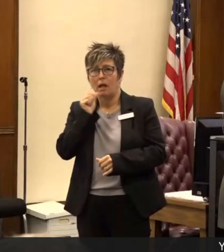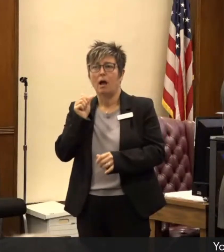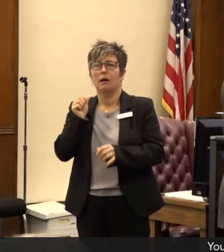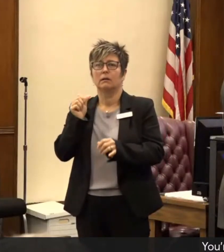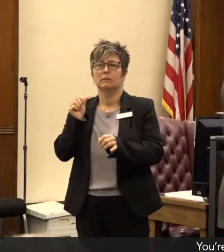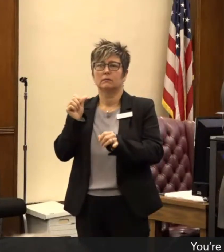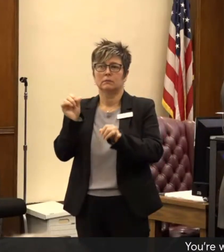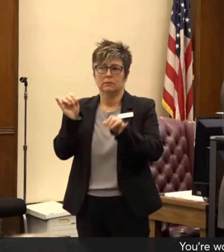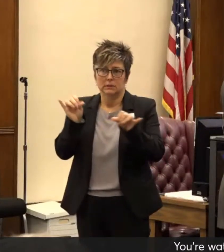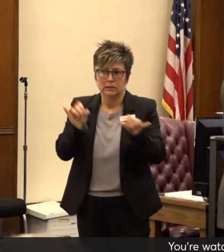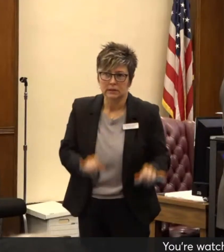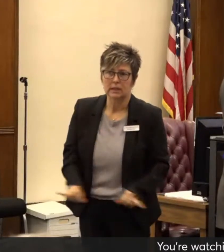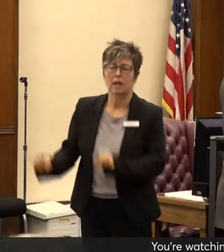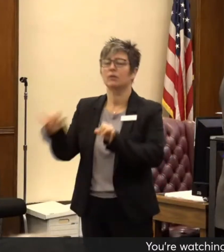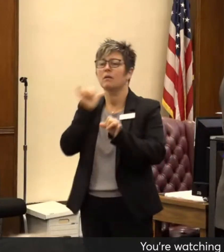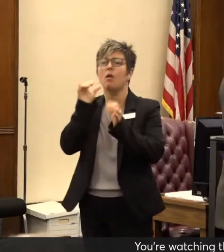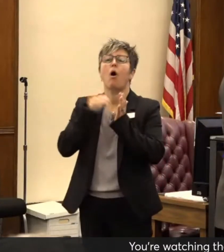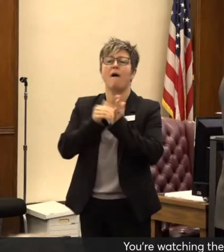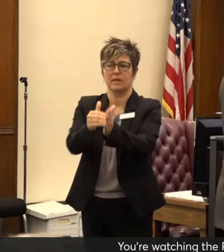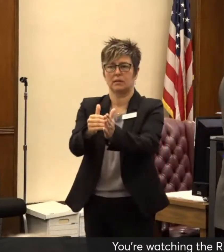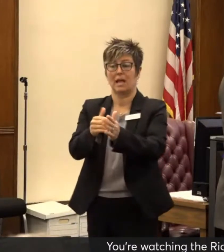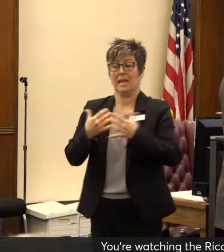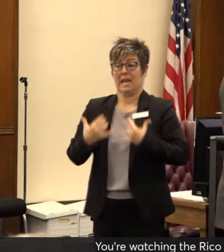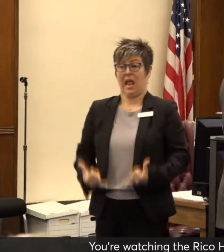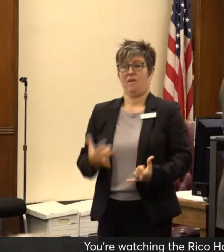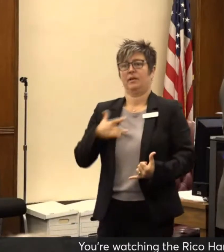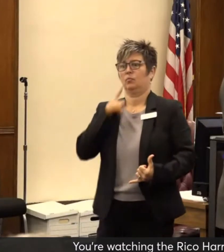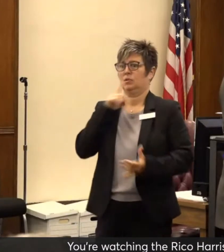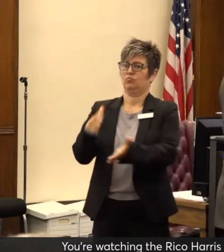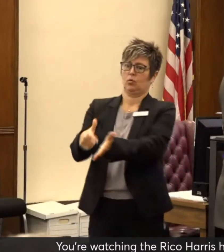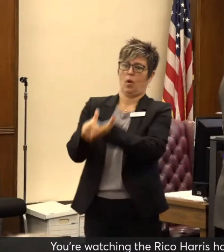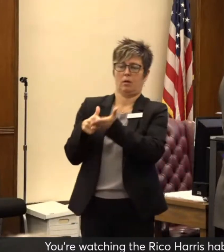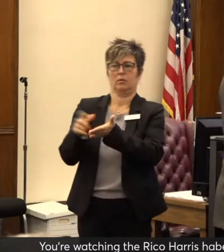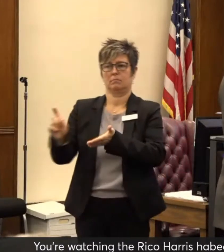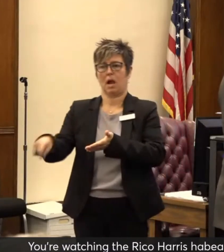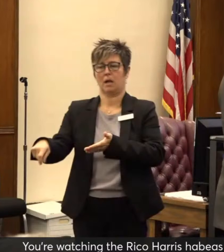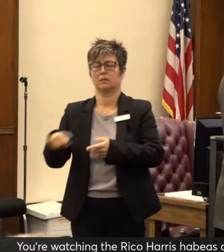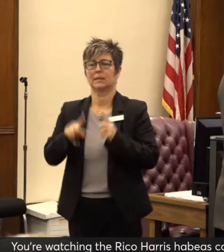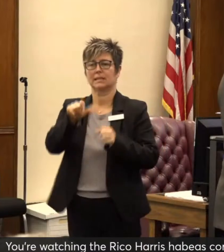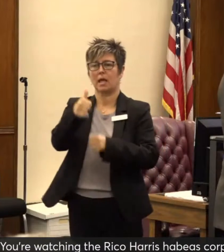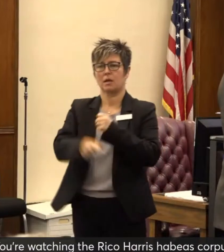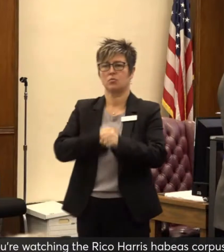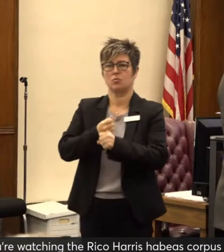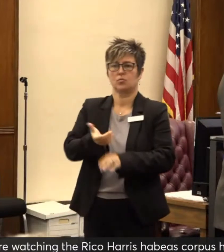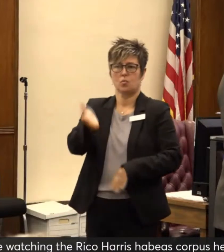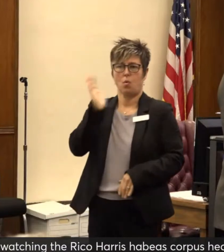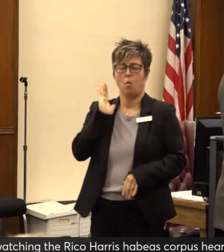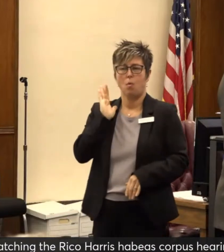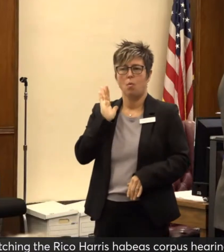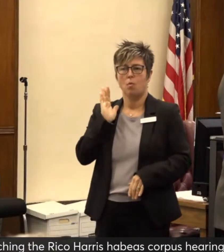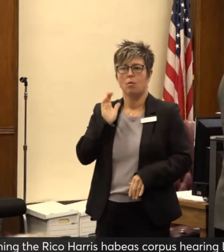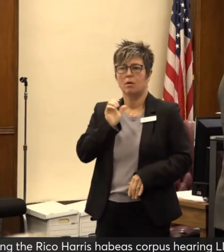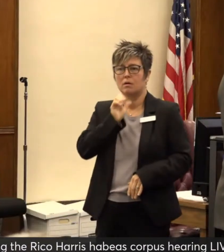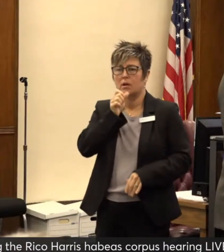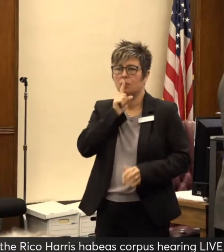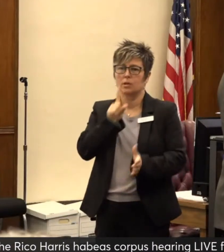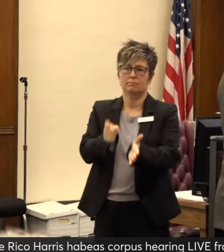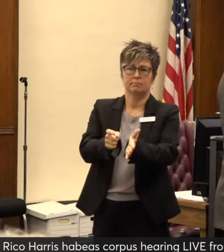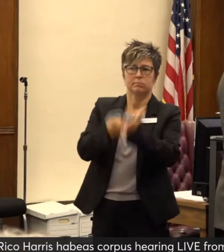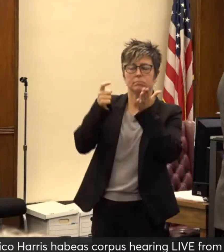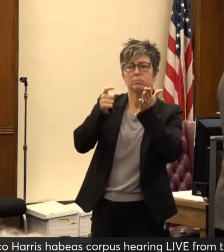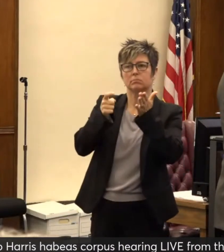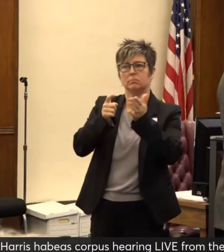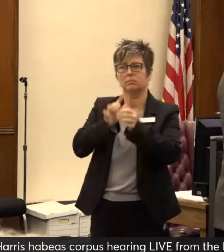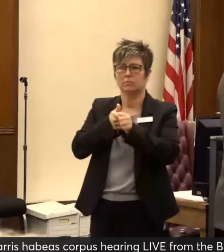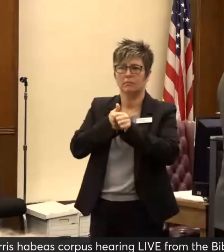as much of, we feel it's almost a requirement now. 10 years ago, it wasn't as strong of a requirement that we were